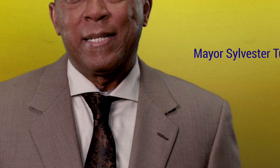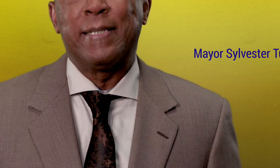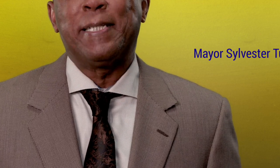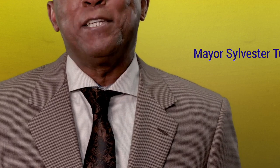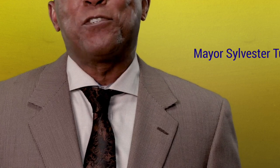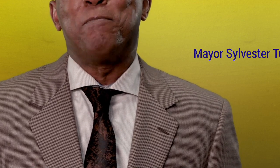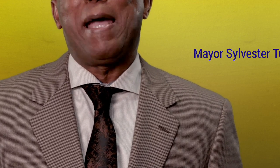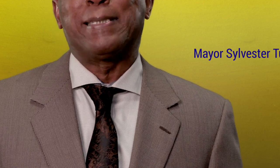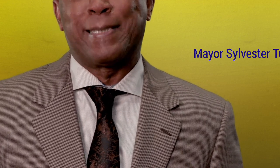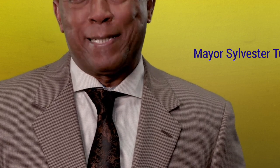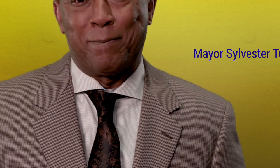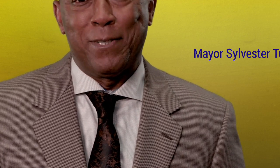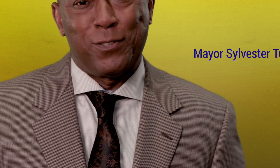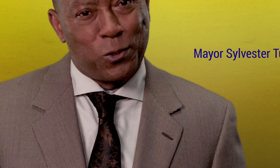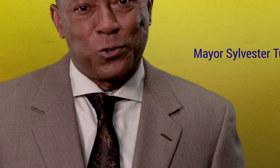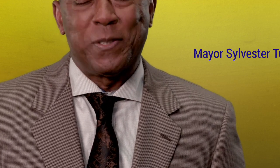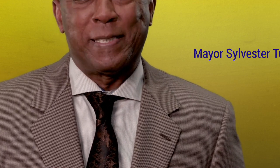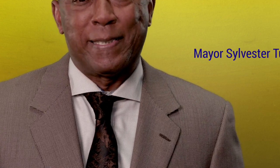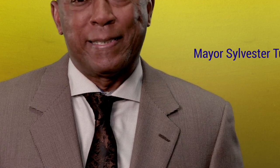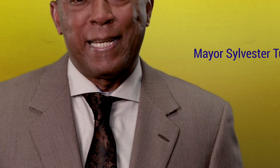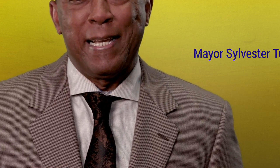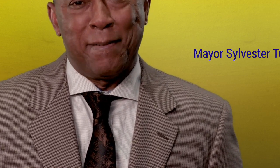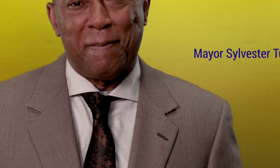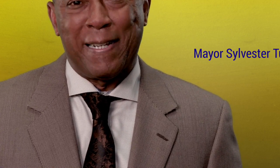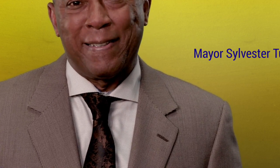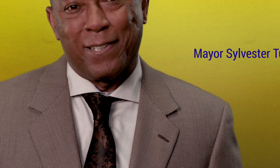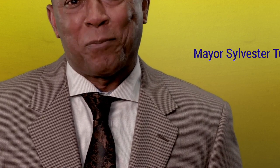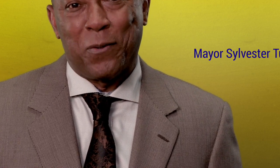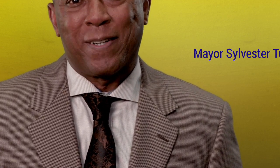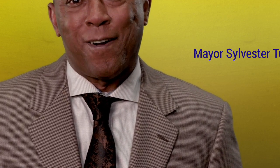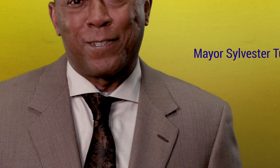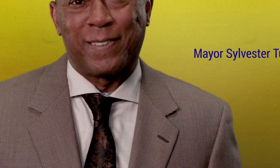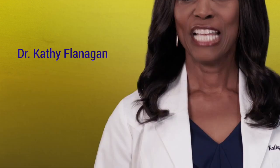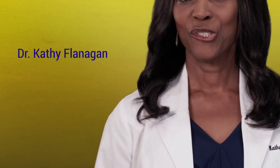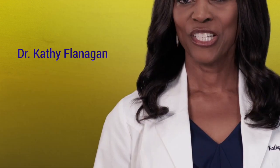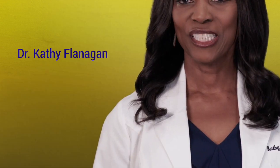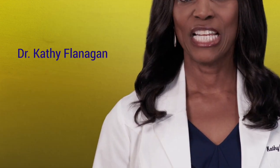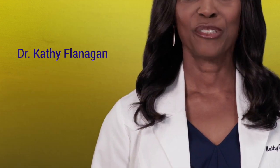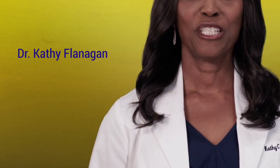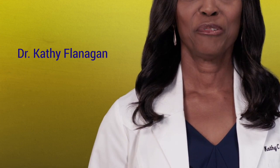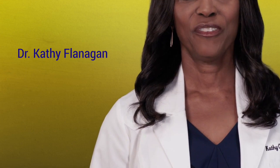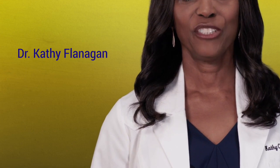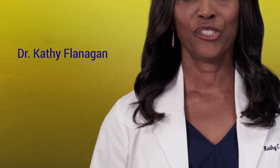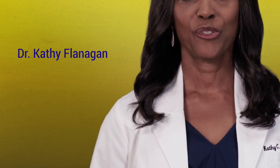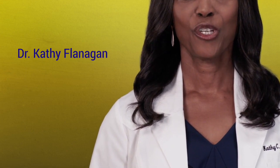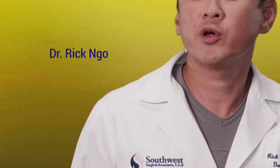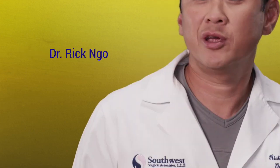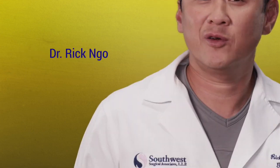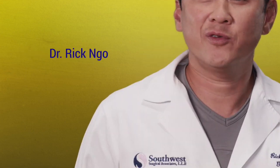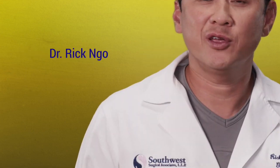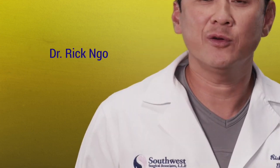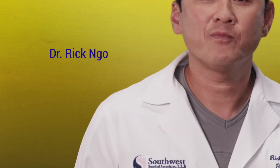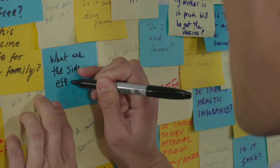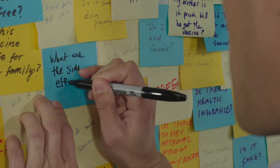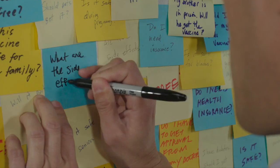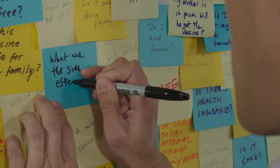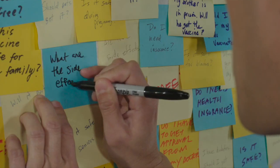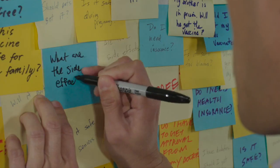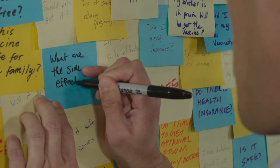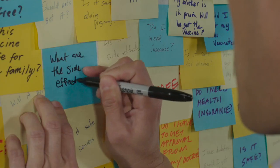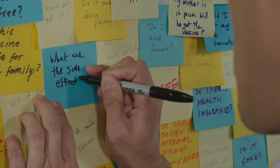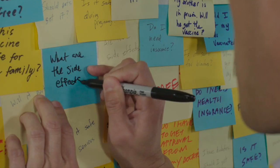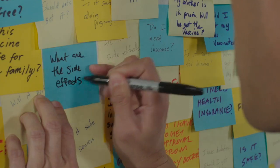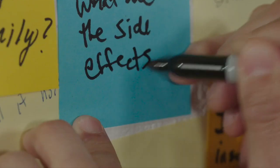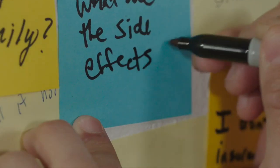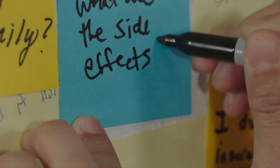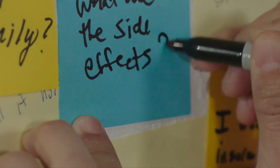available, continue to mask up, social distance, and follow health protocols. As trusted healthcare professionals, we're here for you. We know